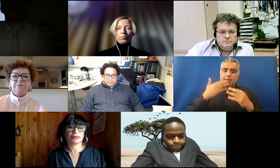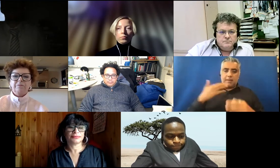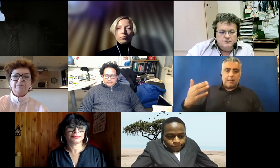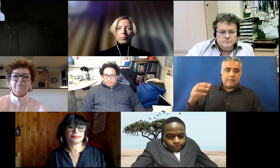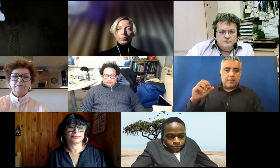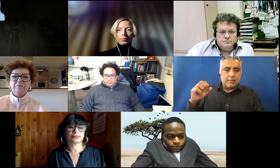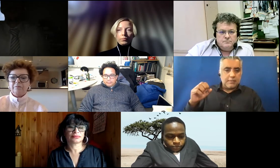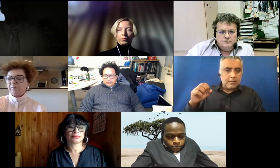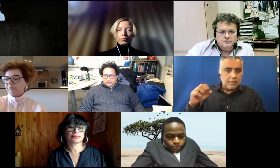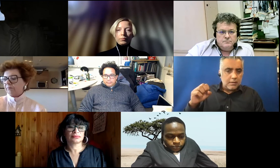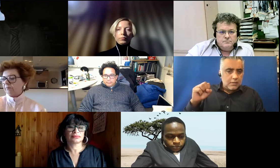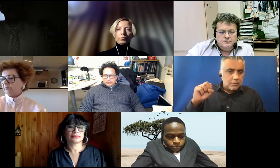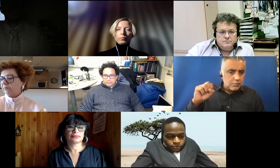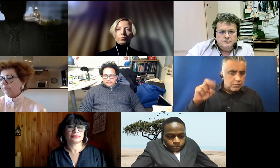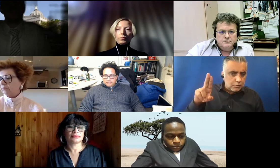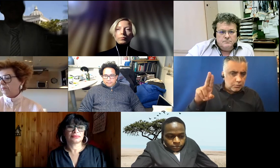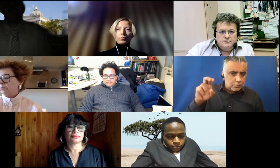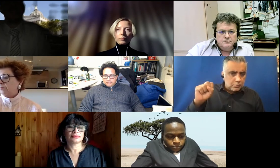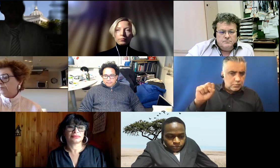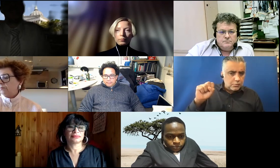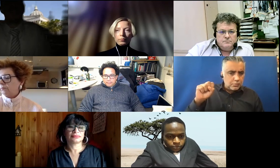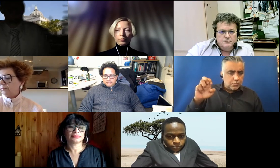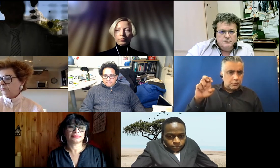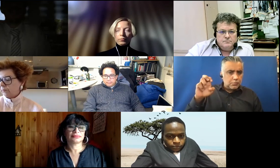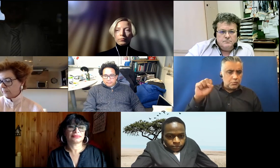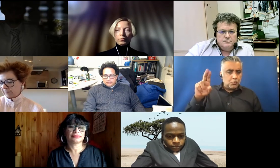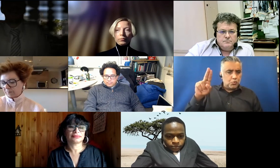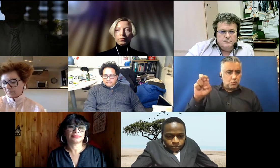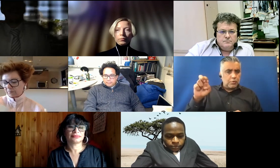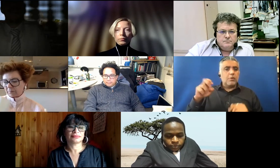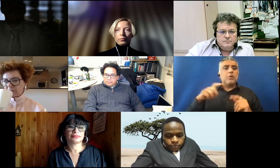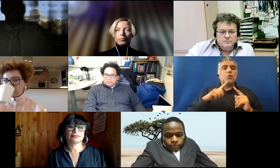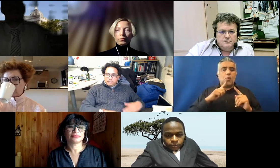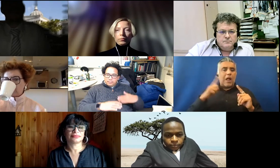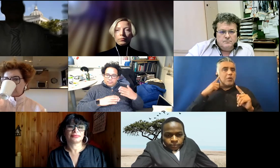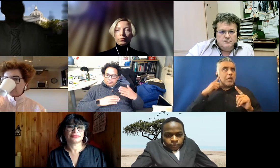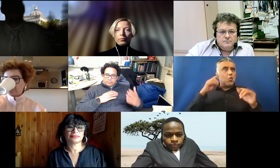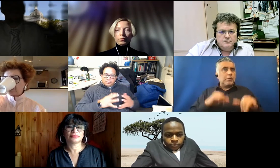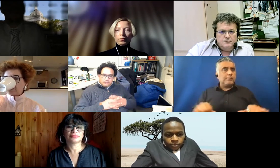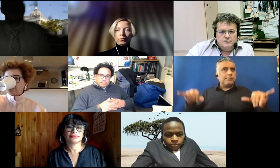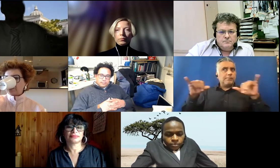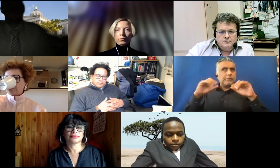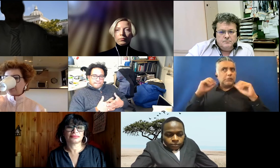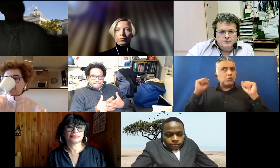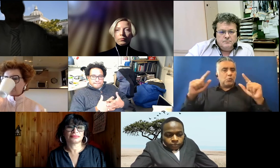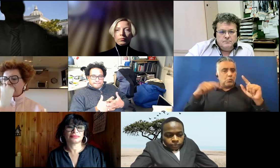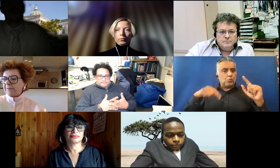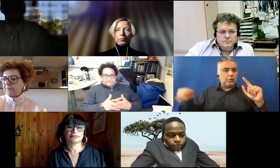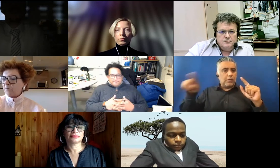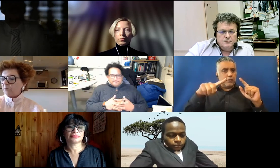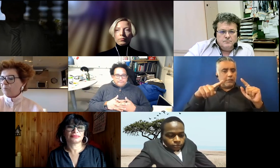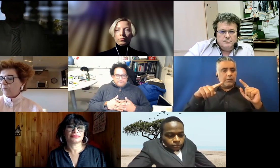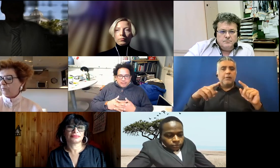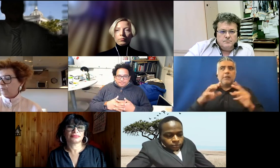put, so interesting. And one maybe common thread I hear from, you know, all of you, Klaus, Pamela, and Susan,